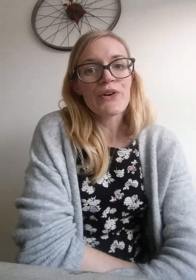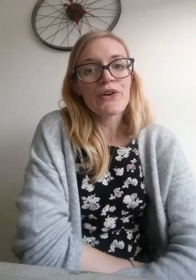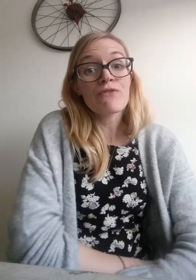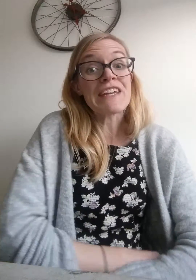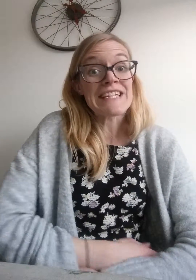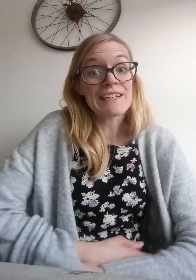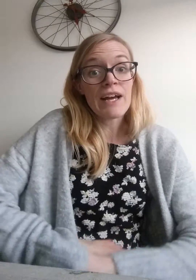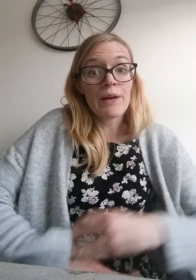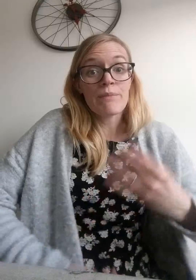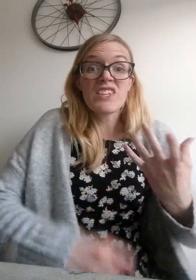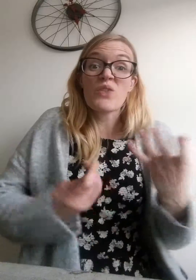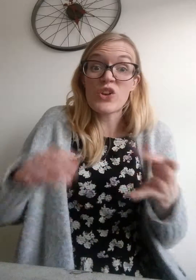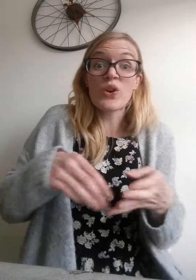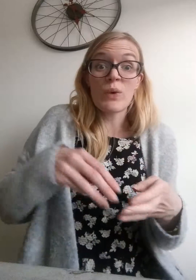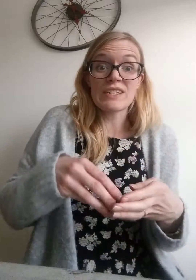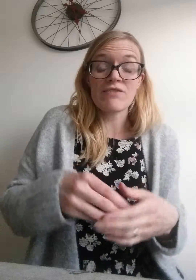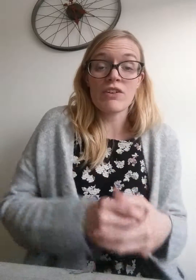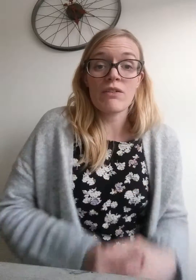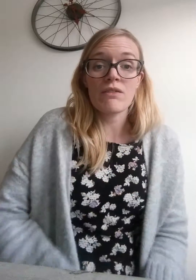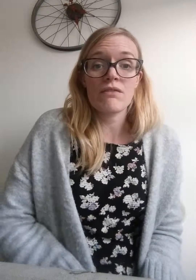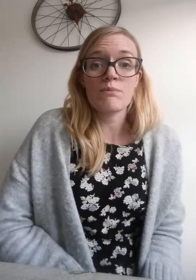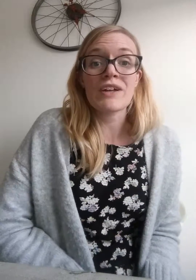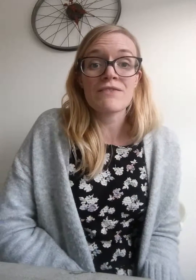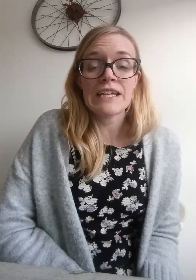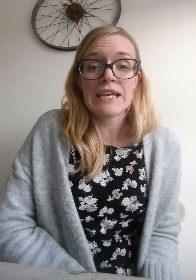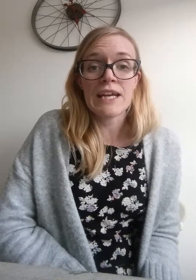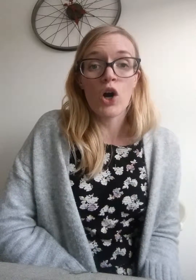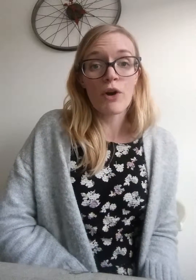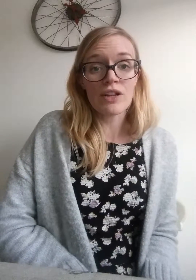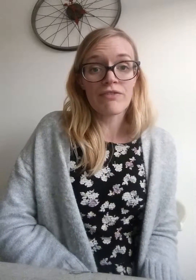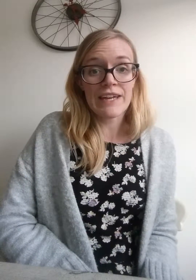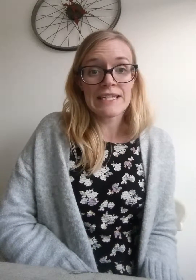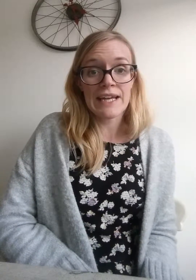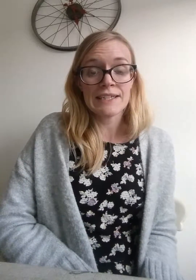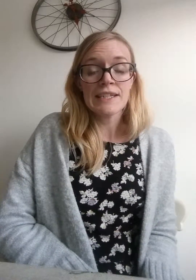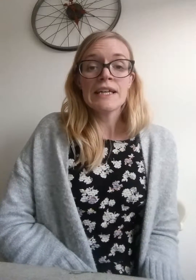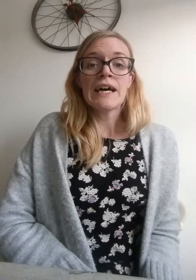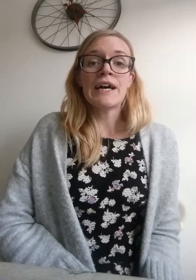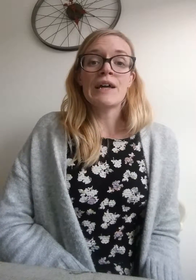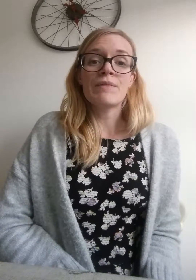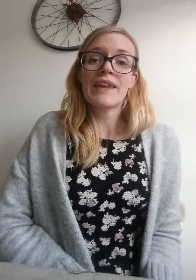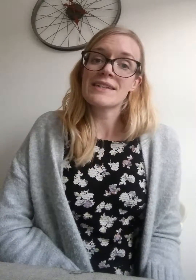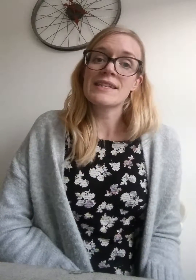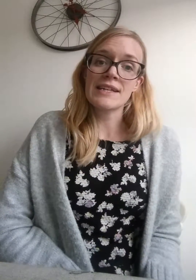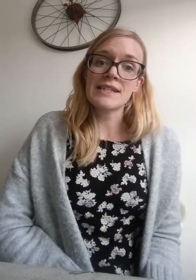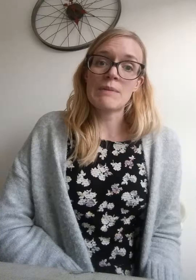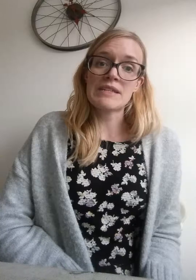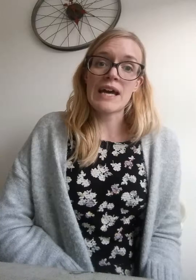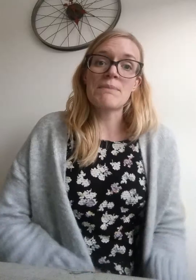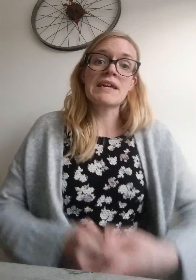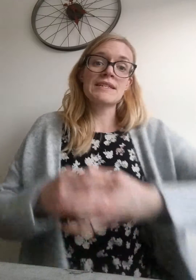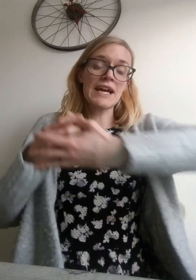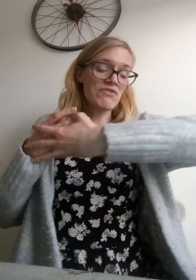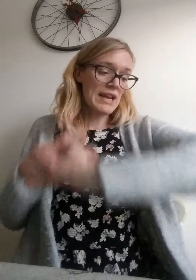you're feeding. So younger ones, if you're breastfeeding or bottle feeding, that's a nice time to sign because